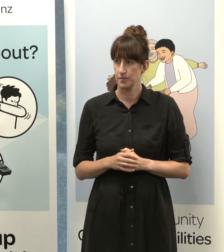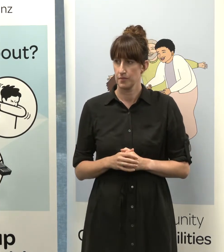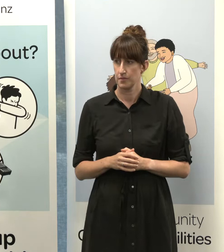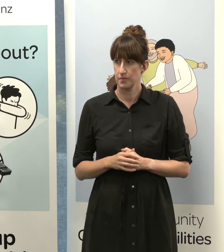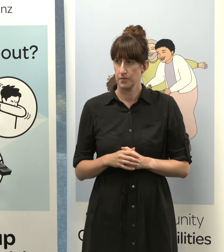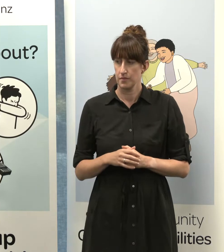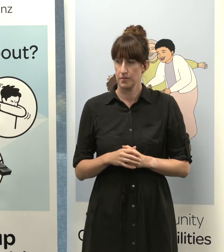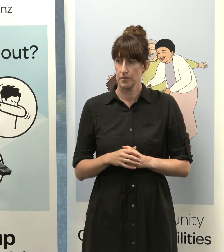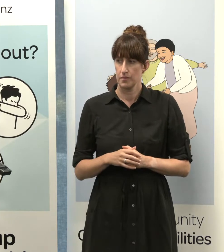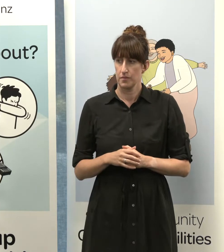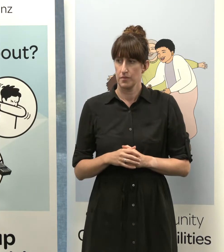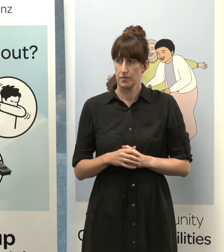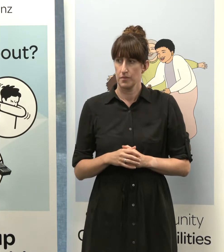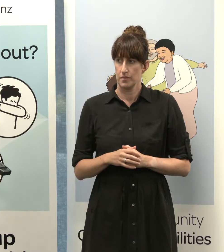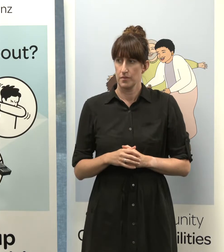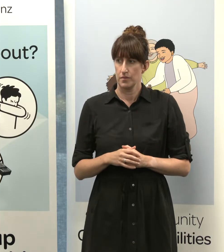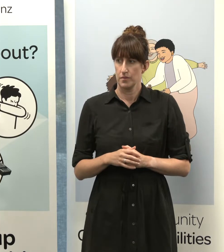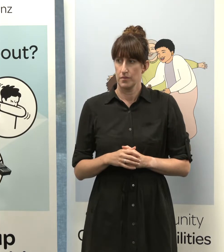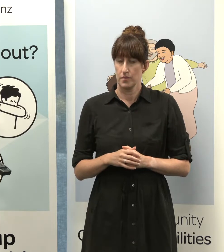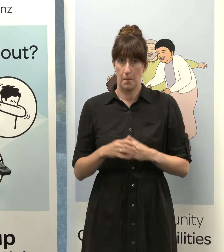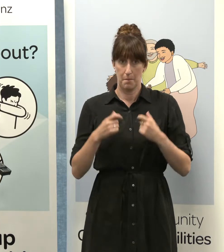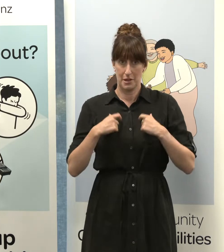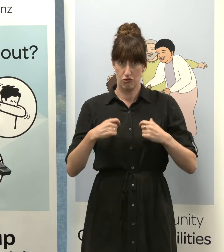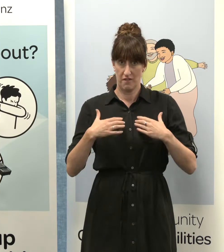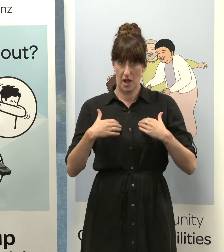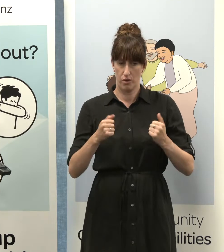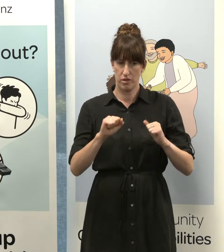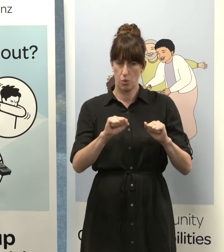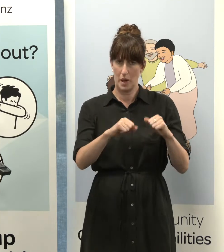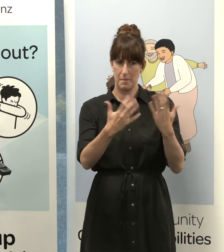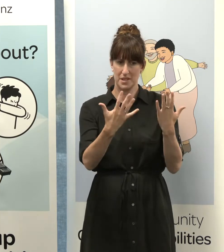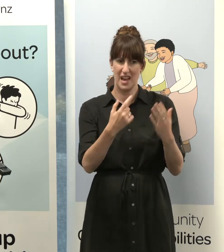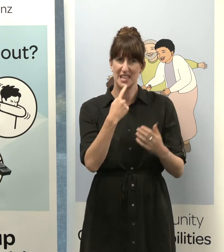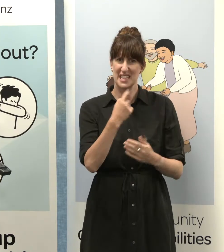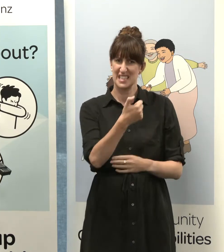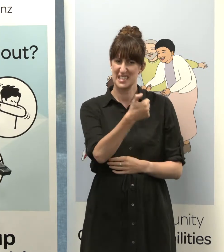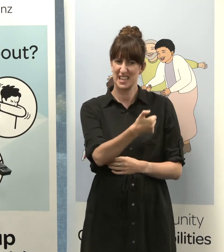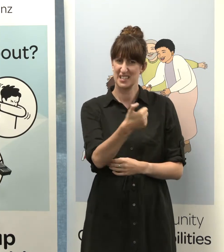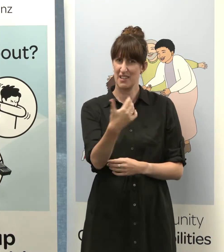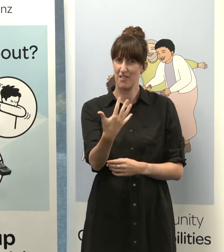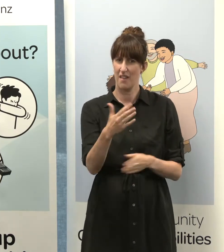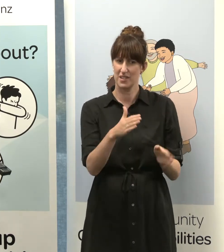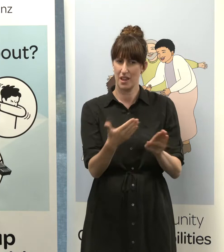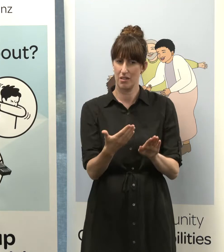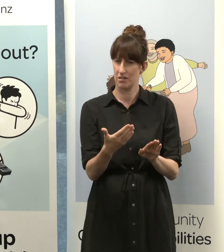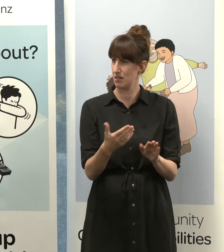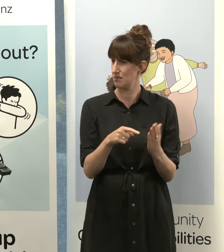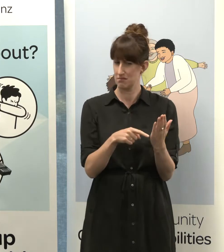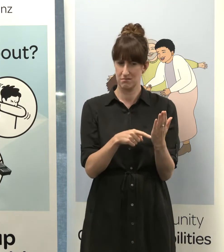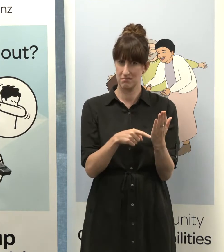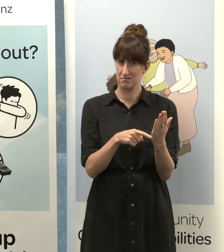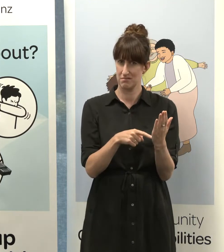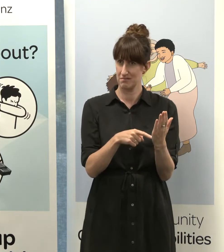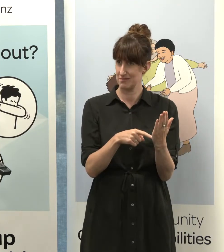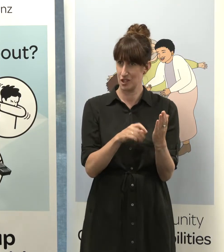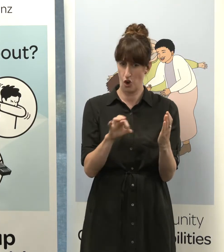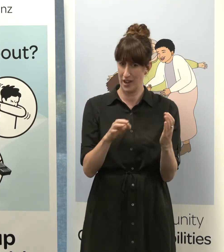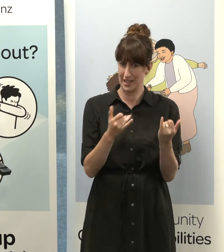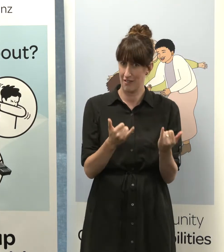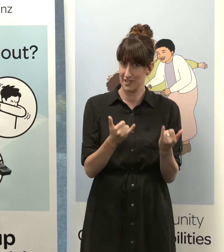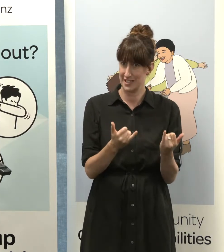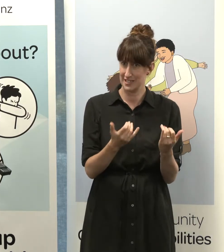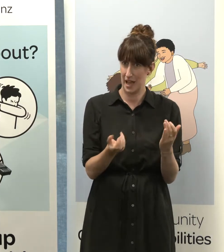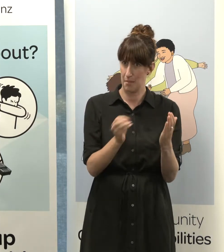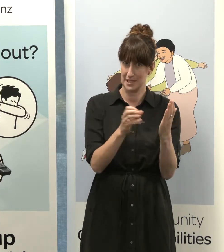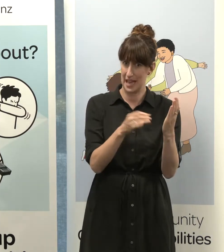Just why the death count on the Ministry of Health website still says 65 deaths? is lagging behind? Yes, it's still